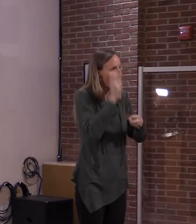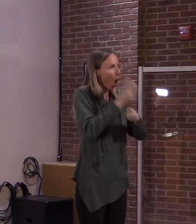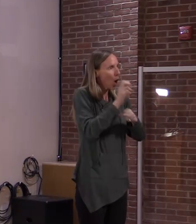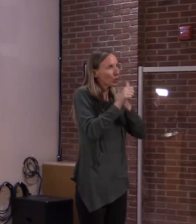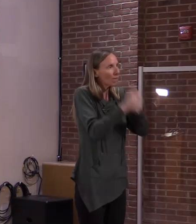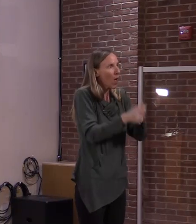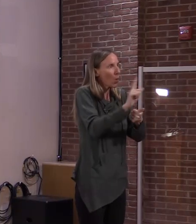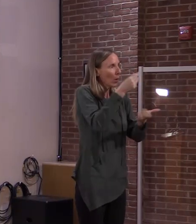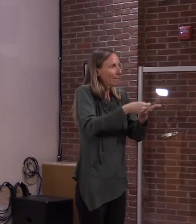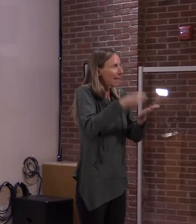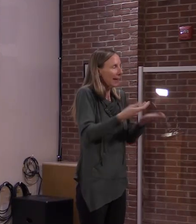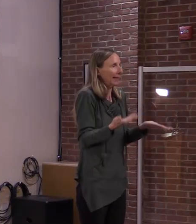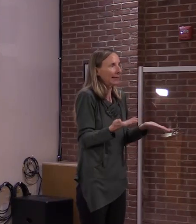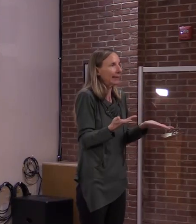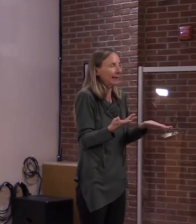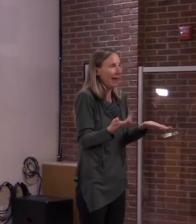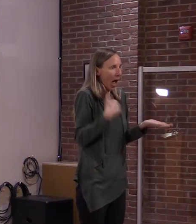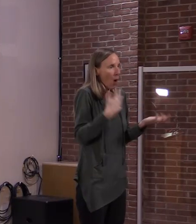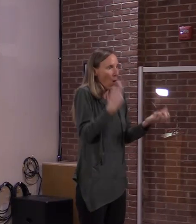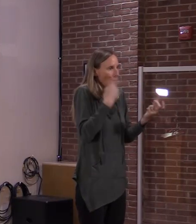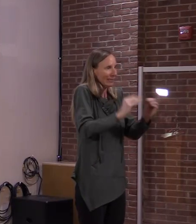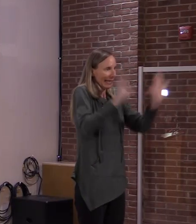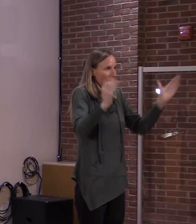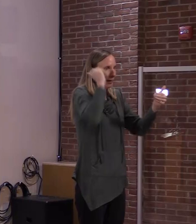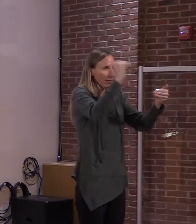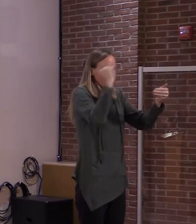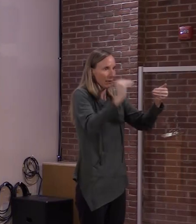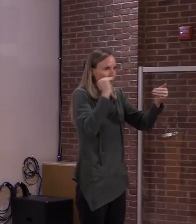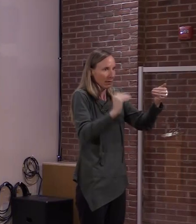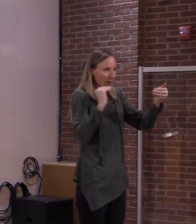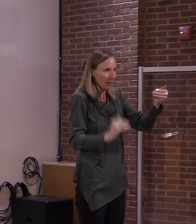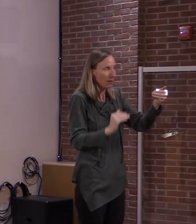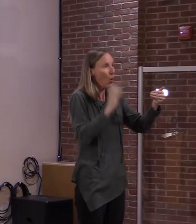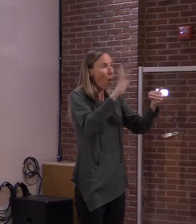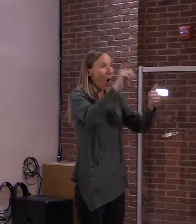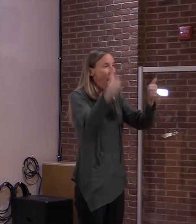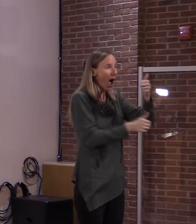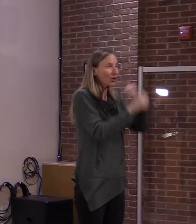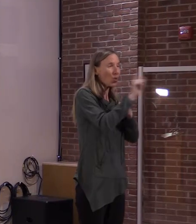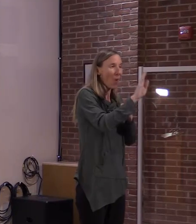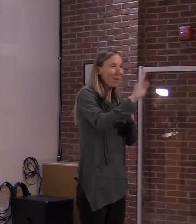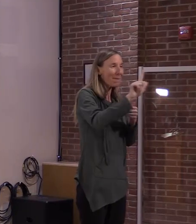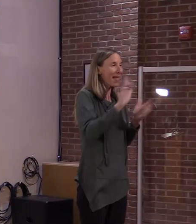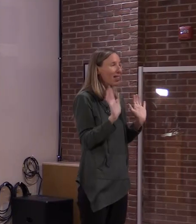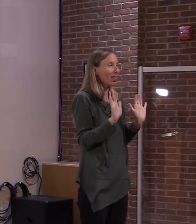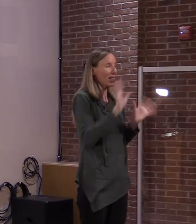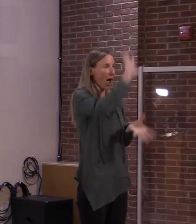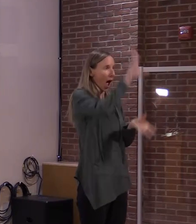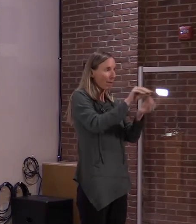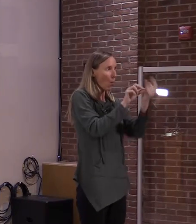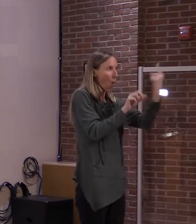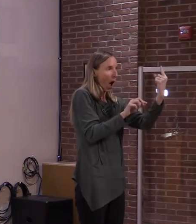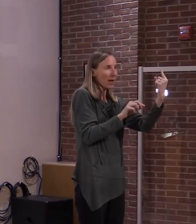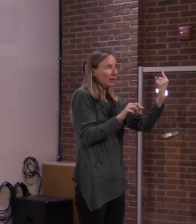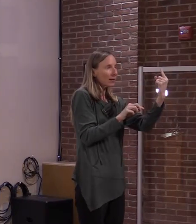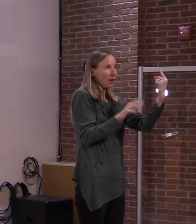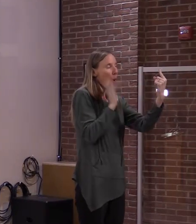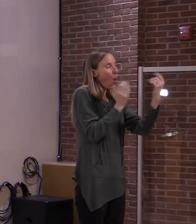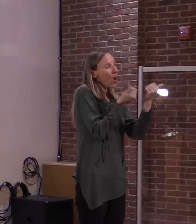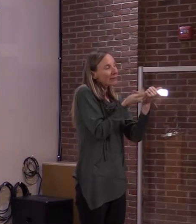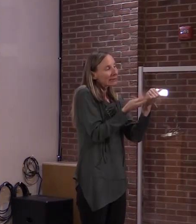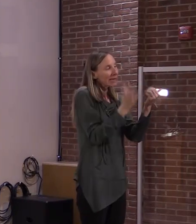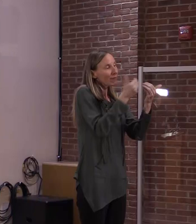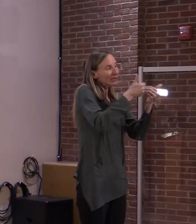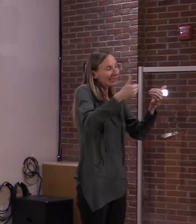trouble tracking it. I just want to see it confined to one bill. If it's one bill, a separate bill, or whether it's